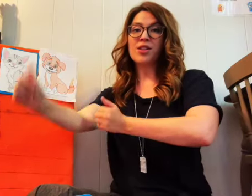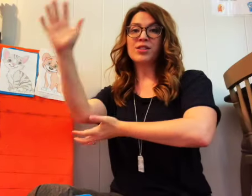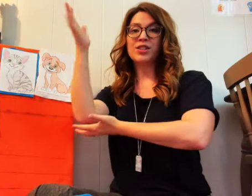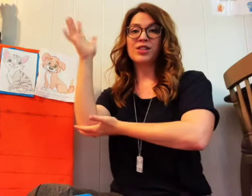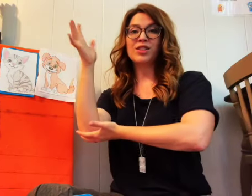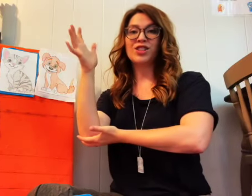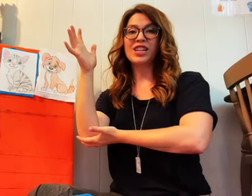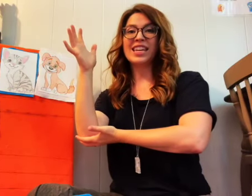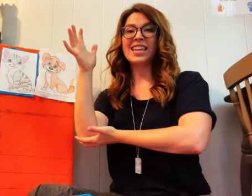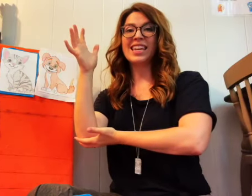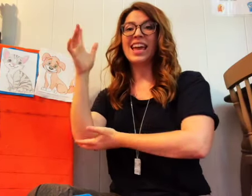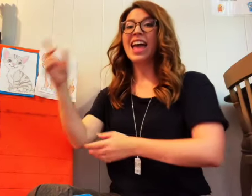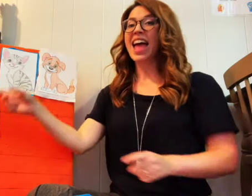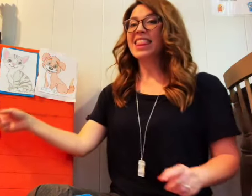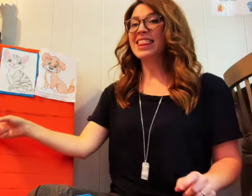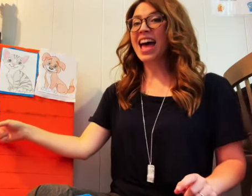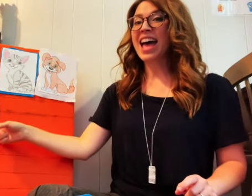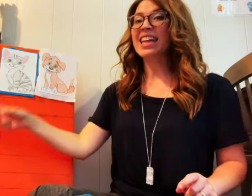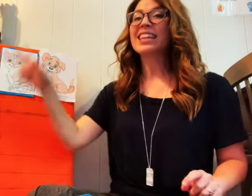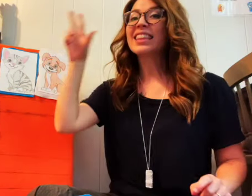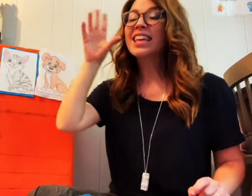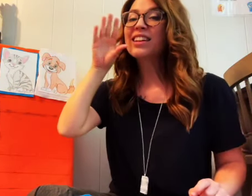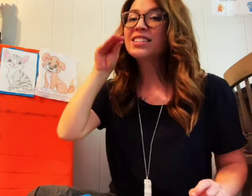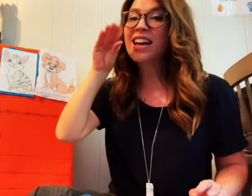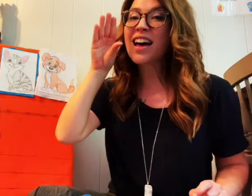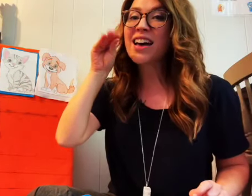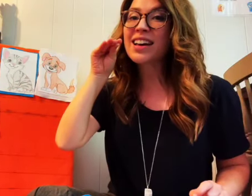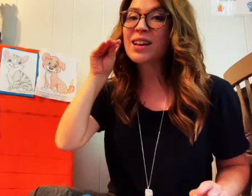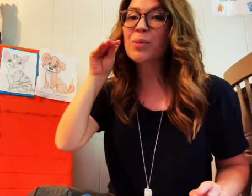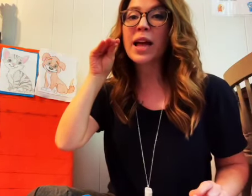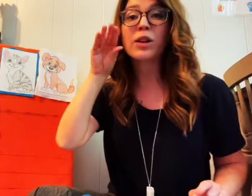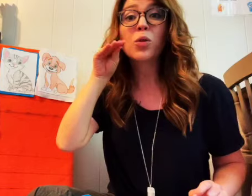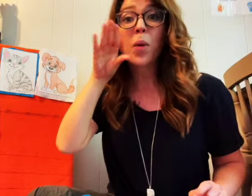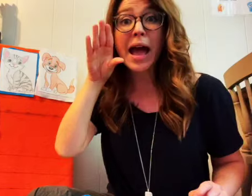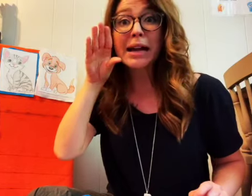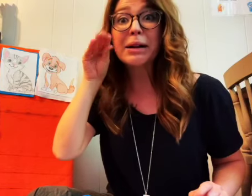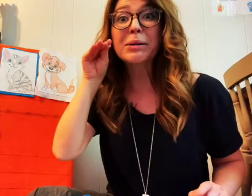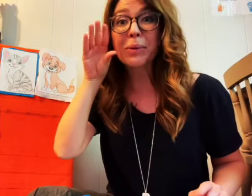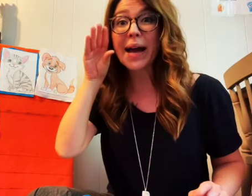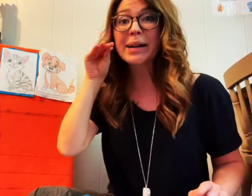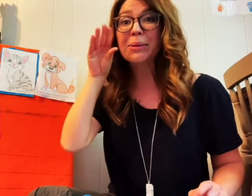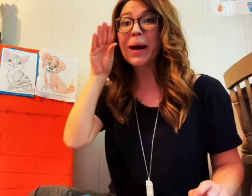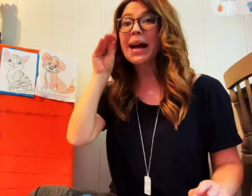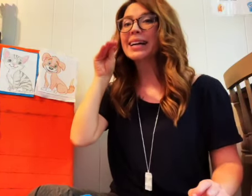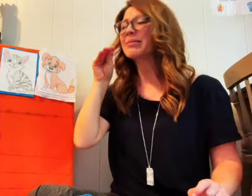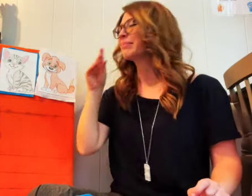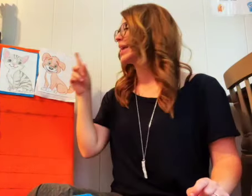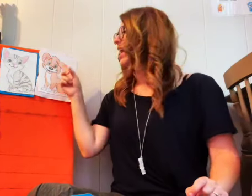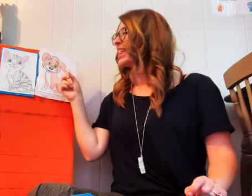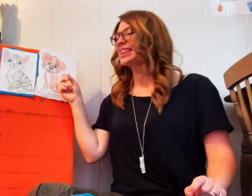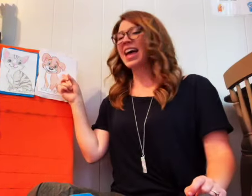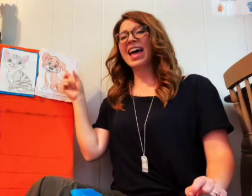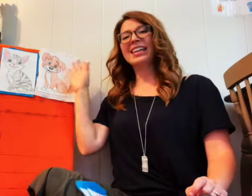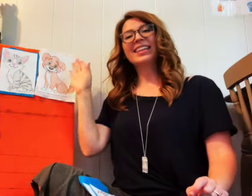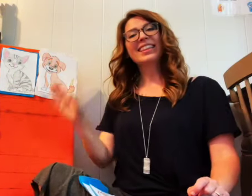yonder tree. That little duck went quack, quack, quack. That